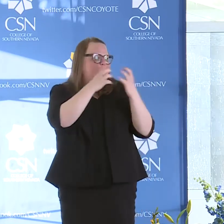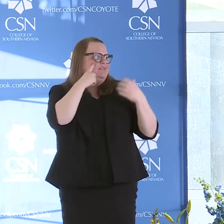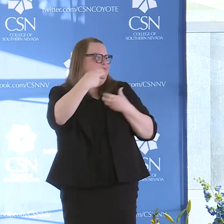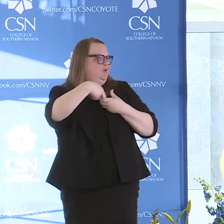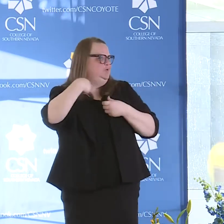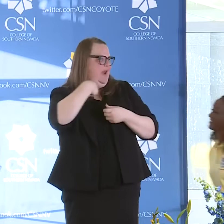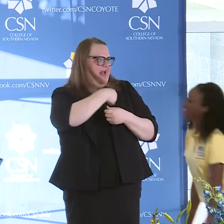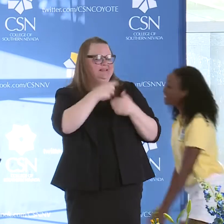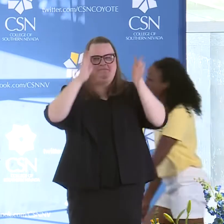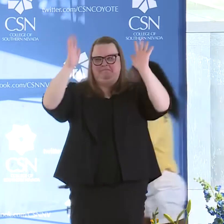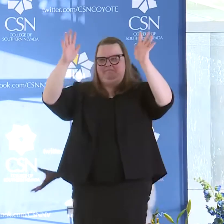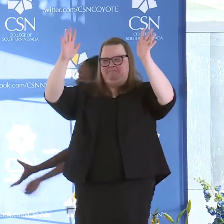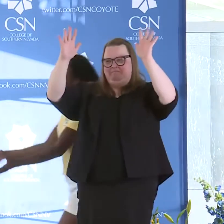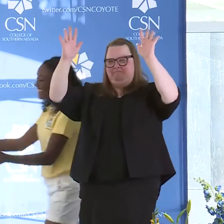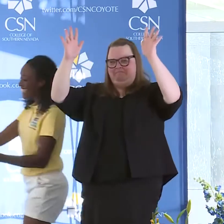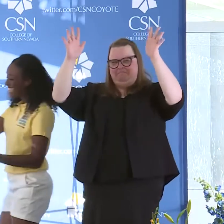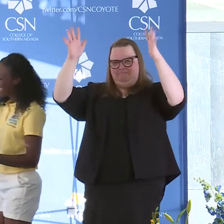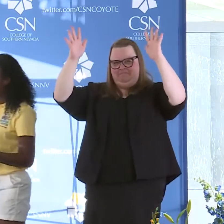joining us.